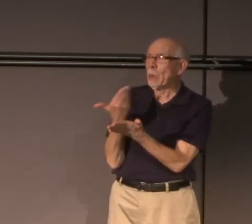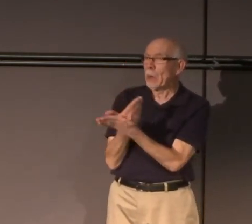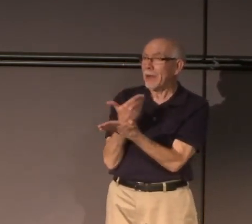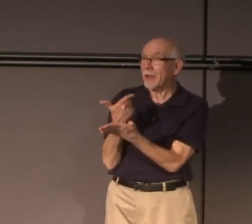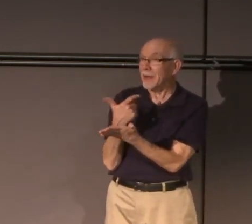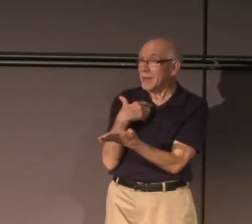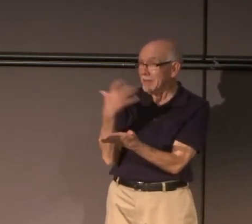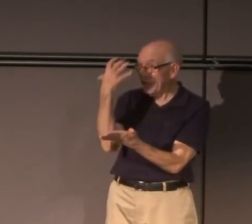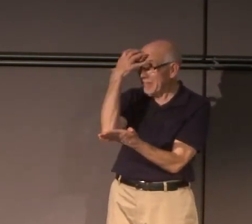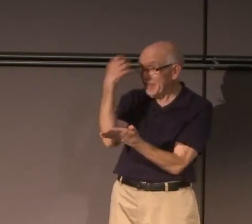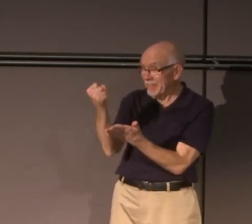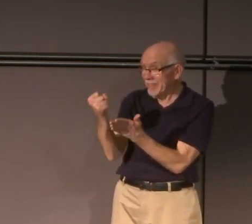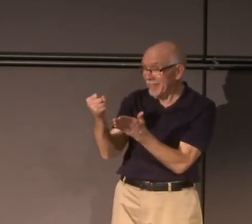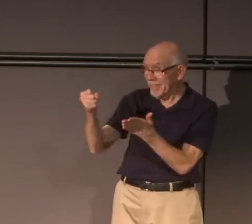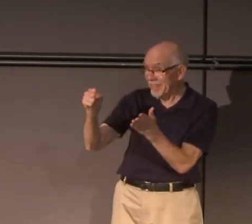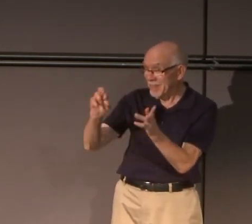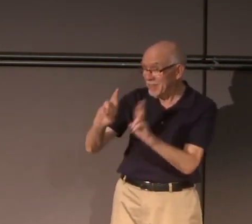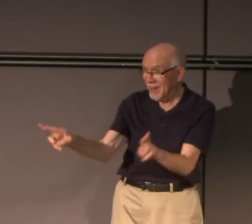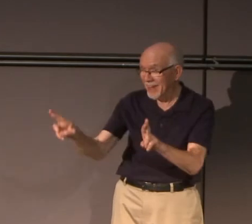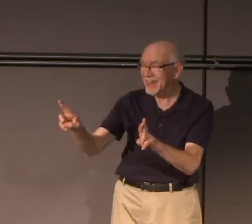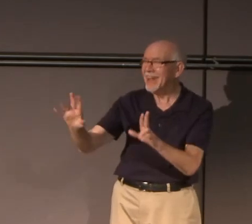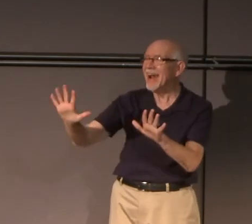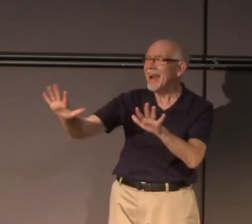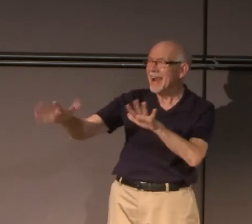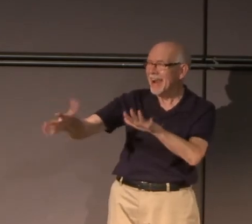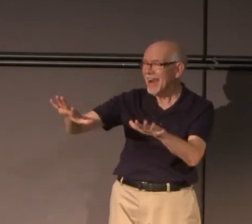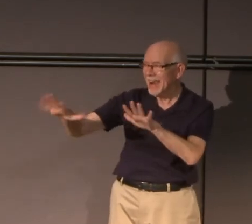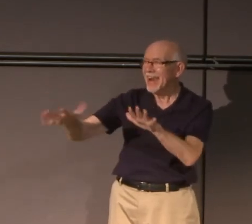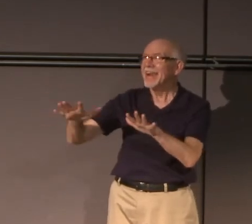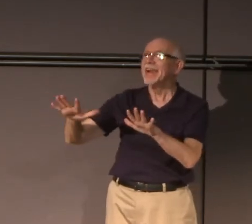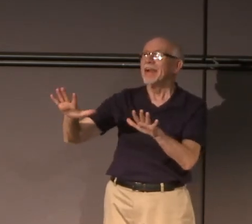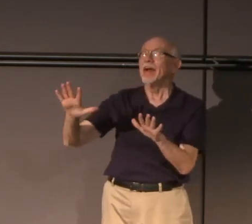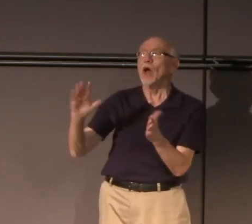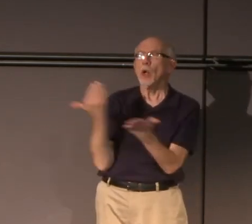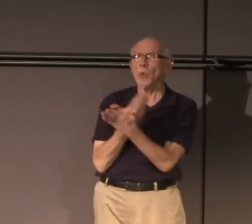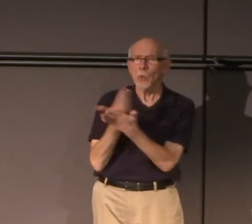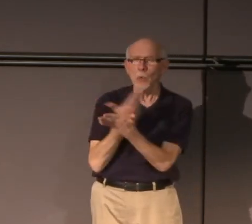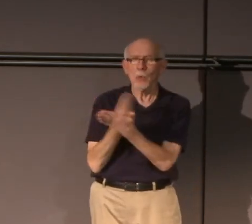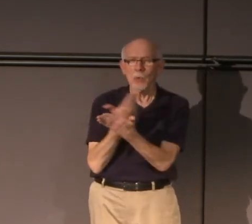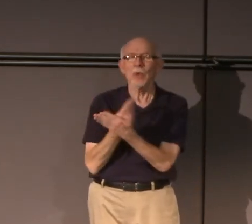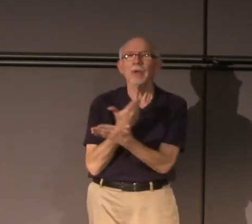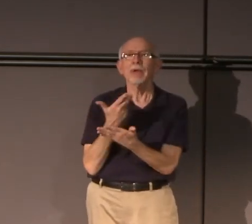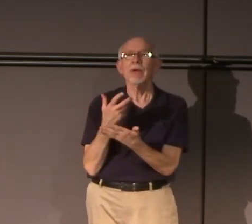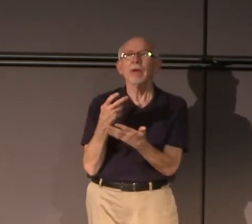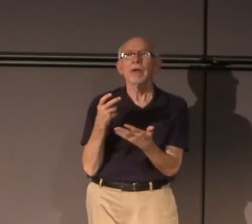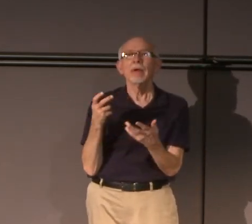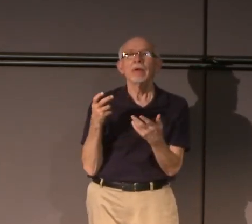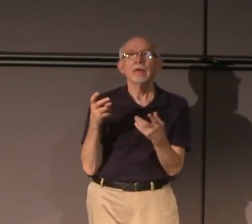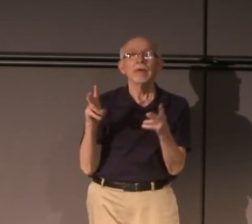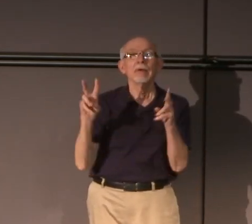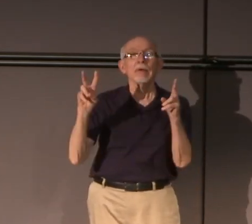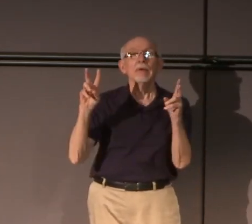The next piece is a new one. I think I have it memorized, but it's that new, so.